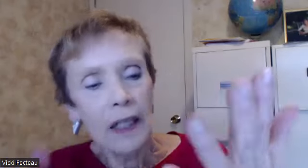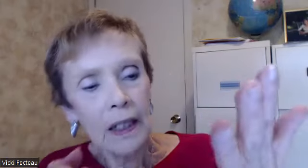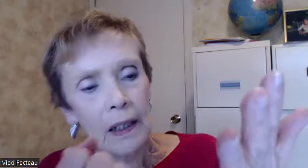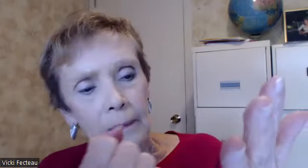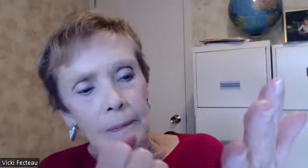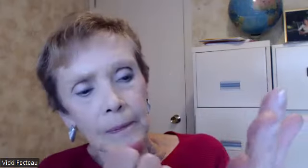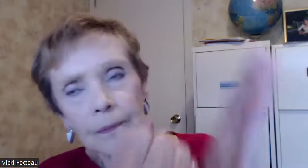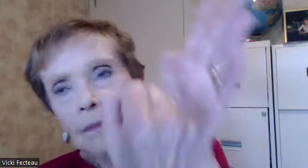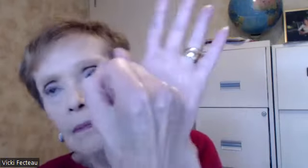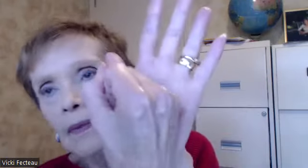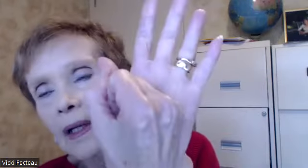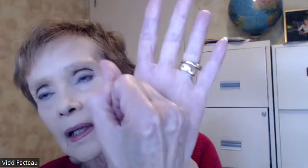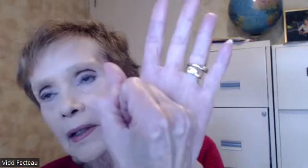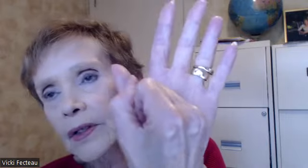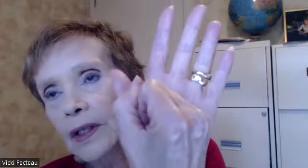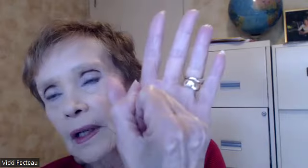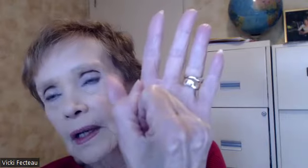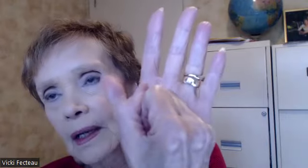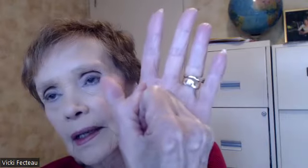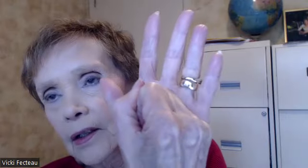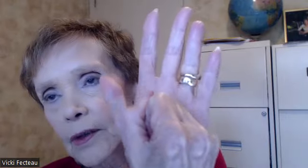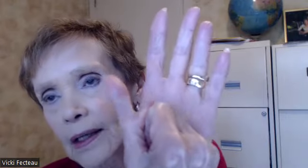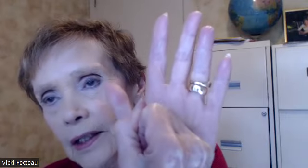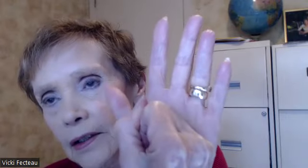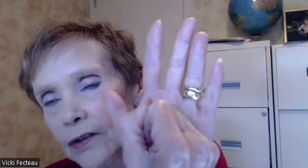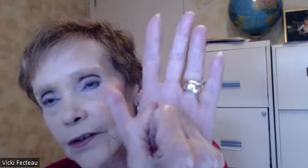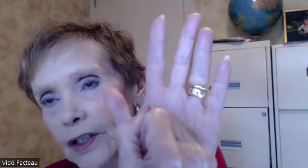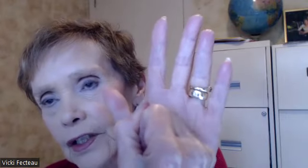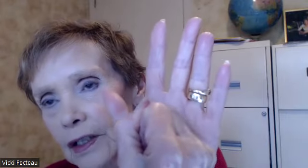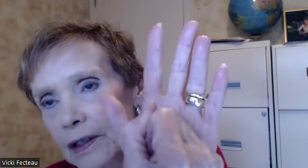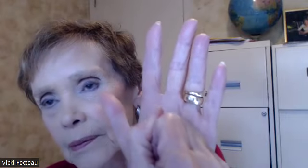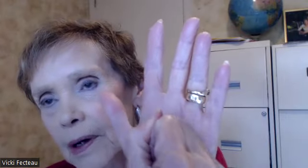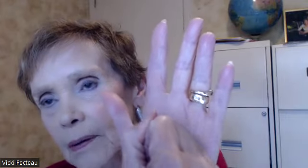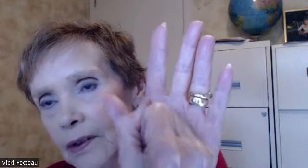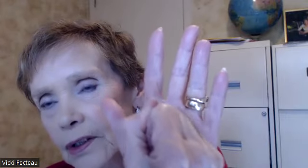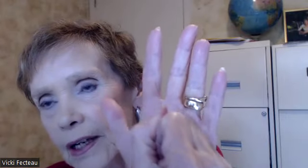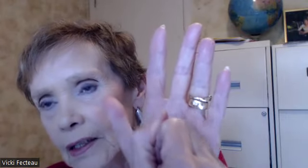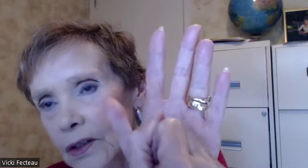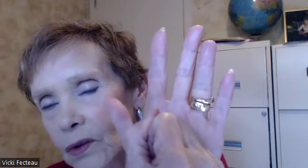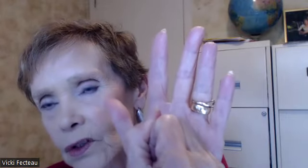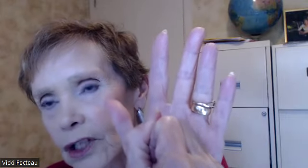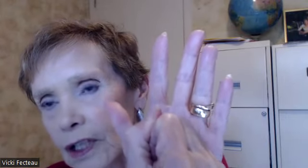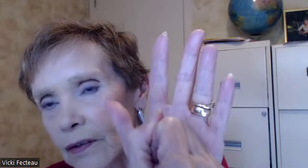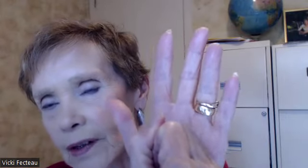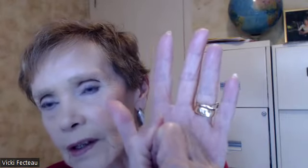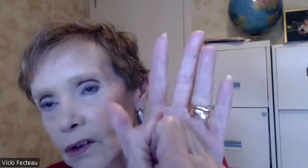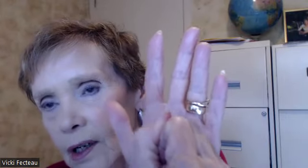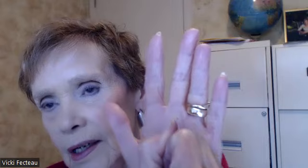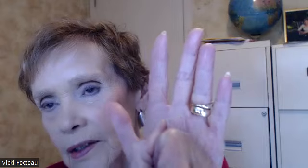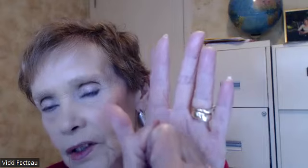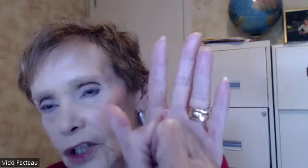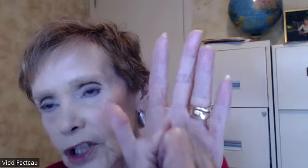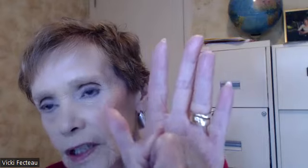G is like grinding your fist into the palm of your other hand. So G, if you think of grind and G,